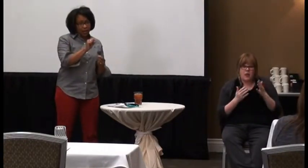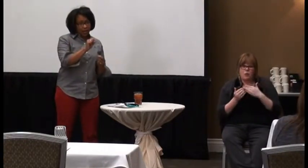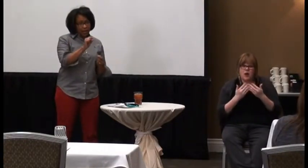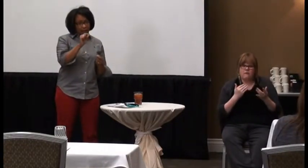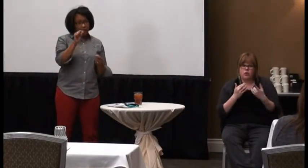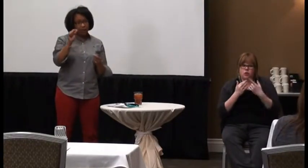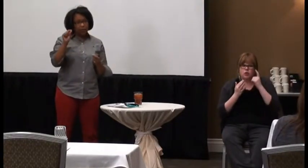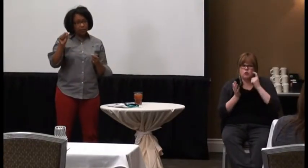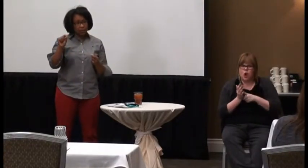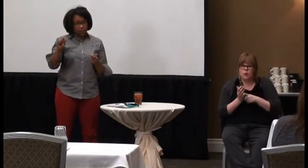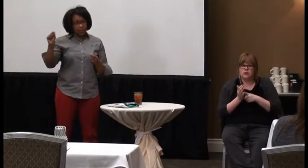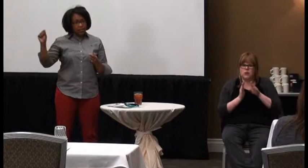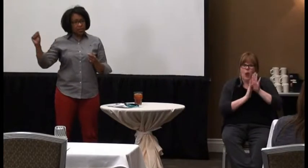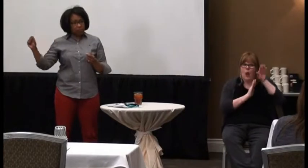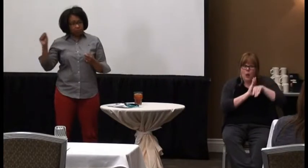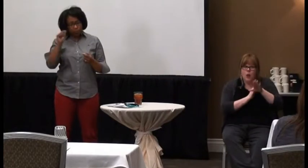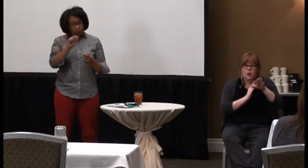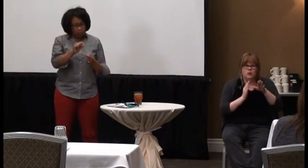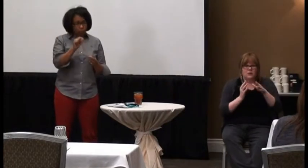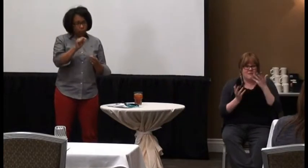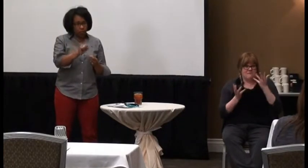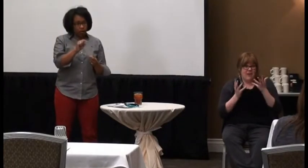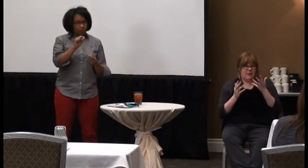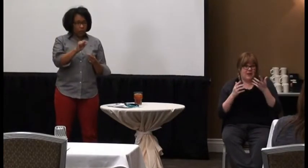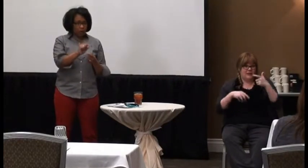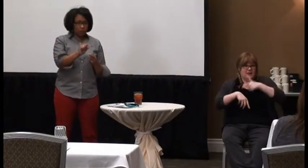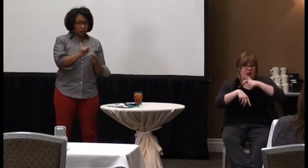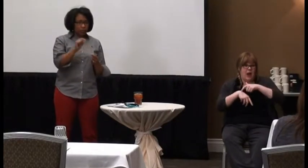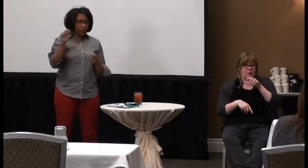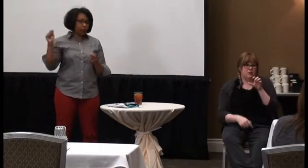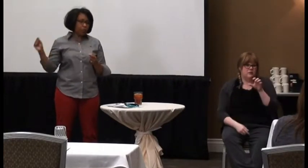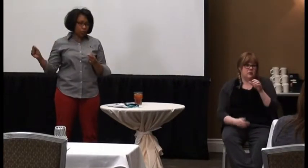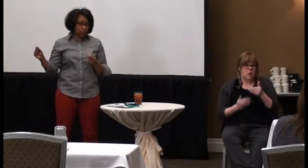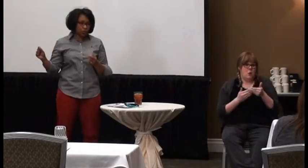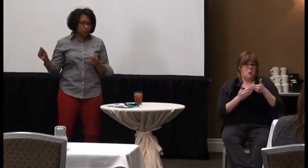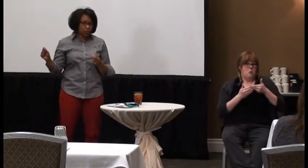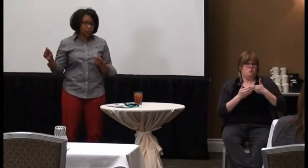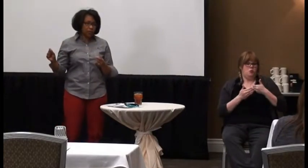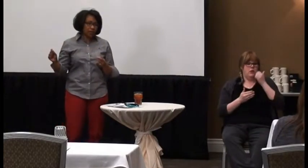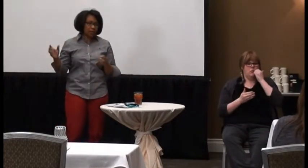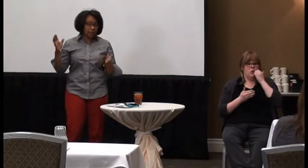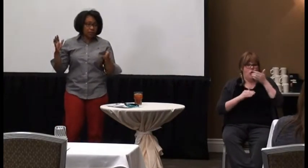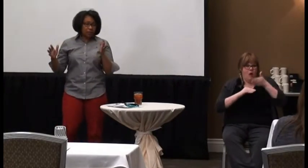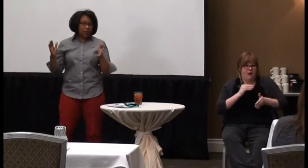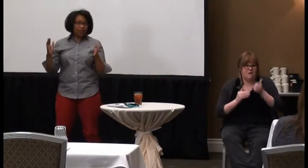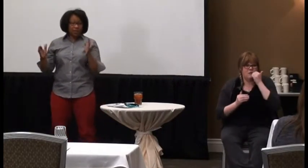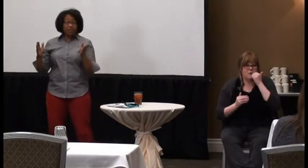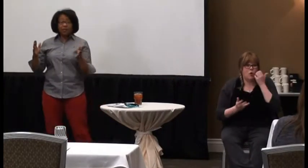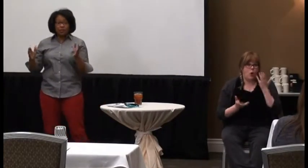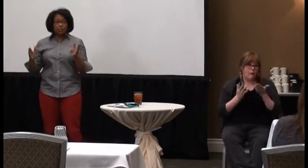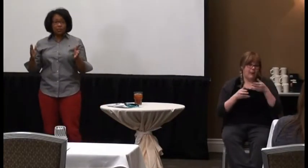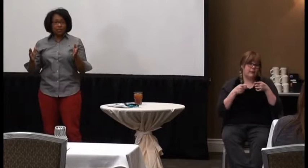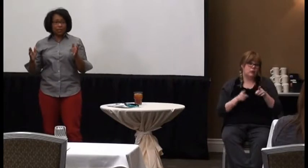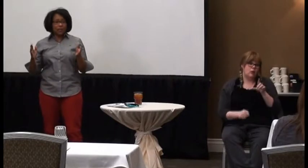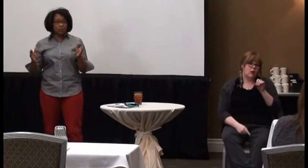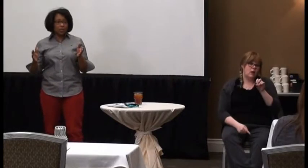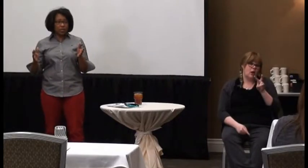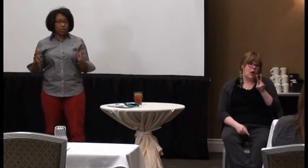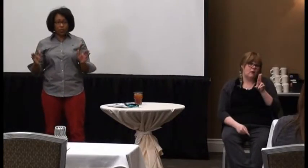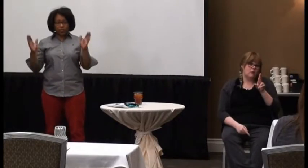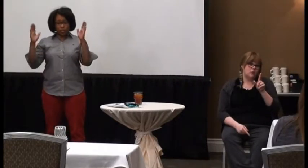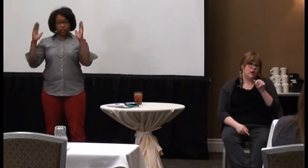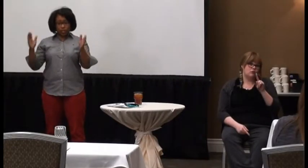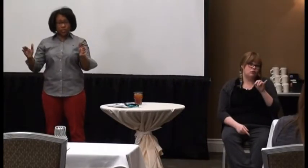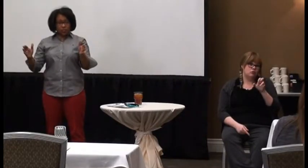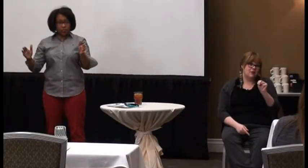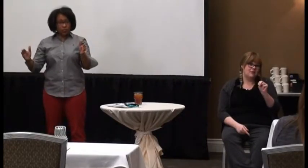she's ovulating or is it, pre her menstrual period, post her menstrual period. Because they did use it. It has been